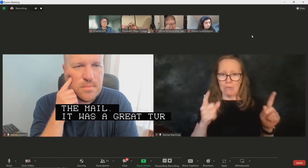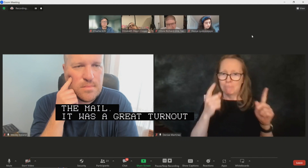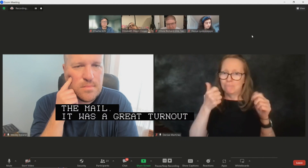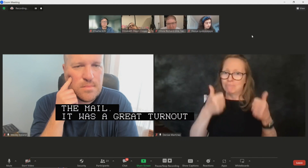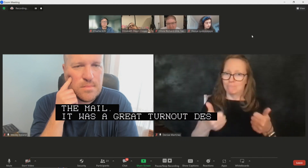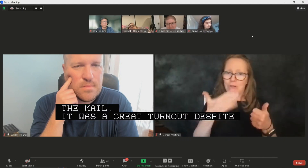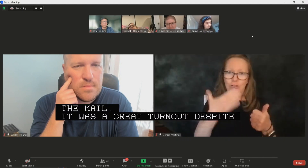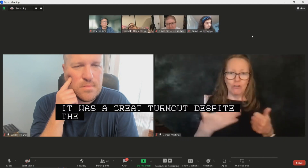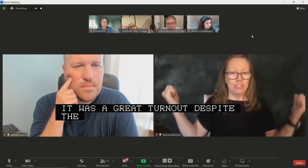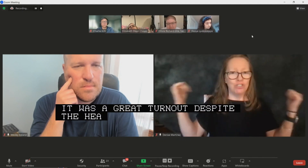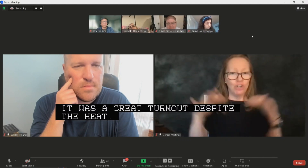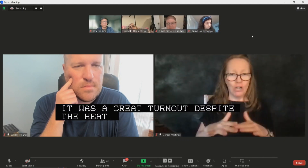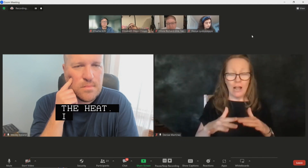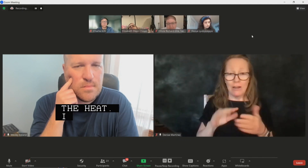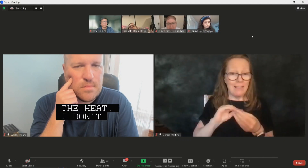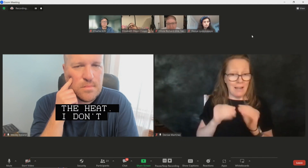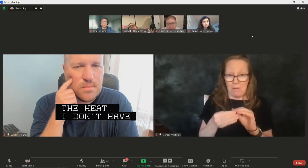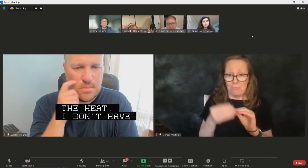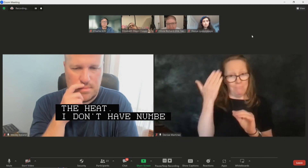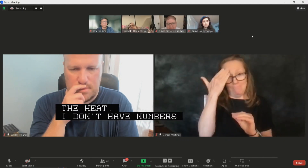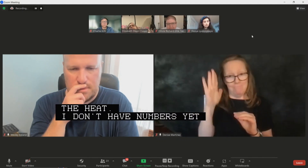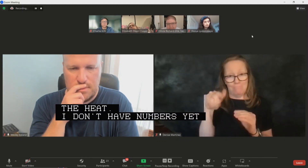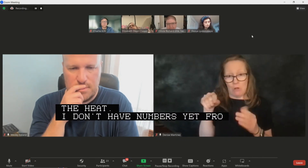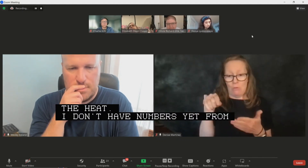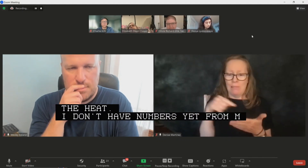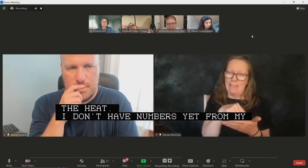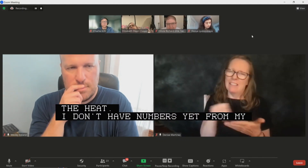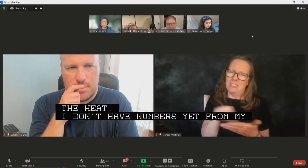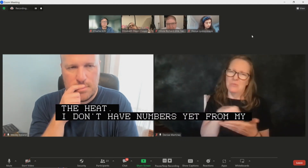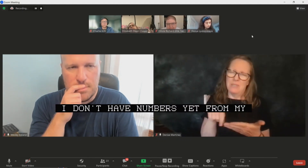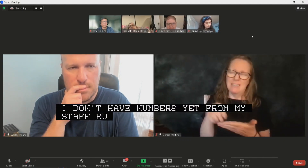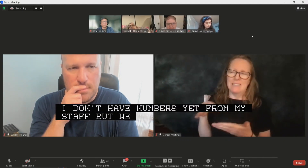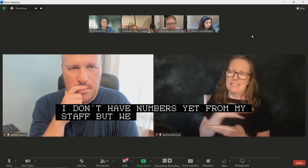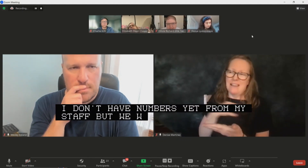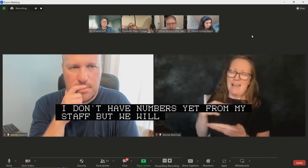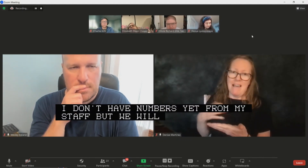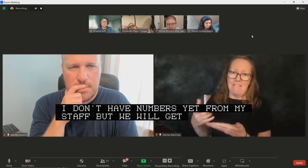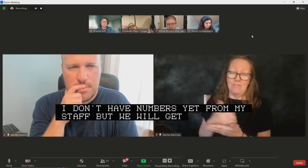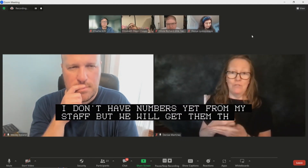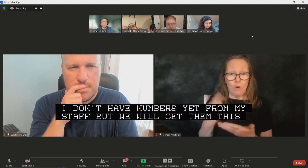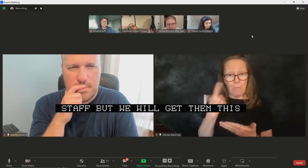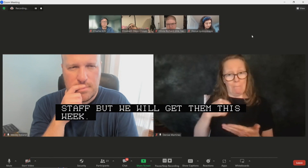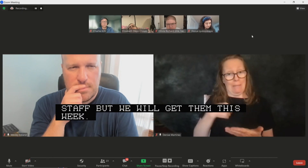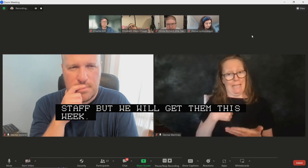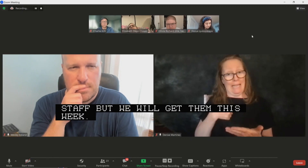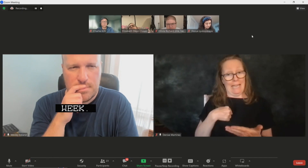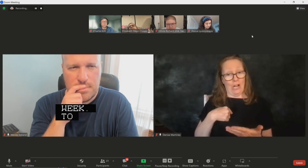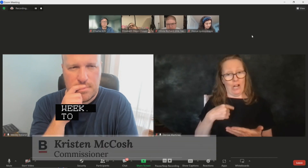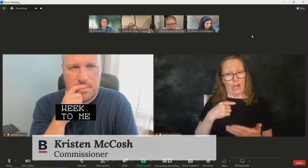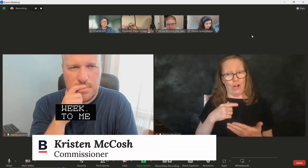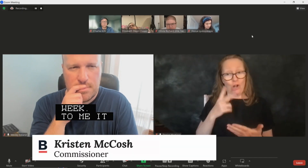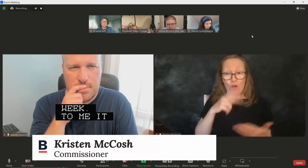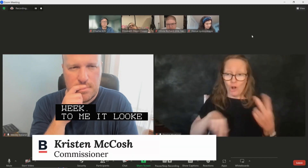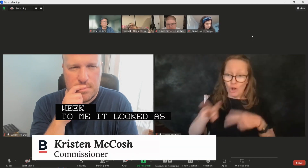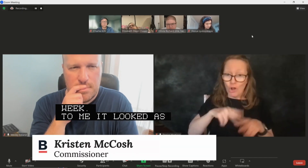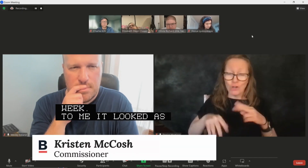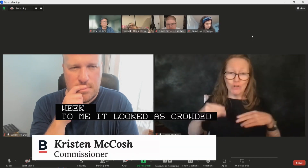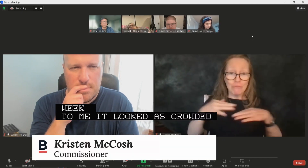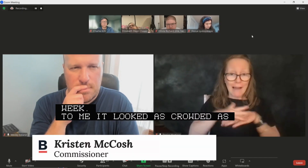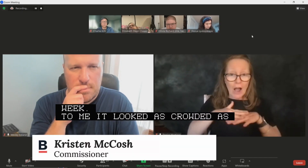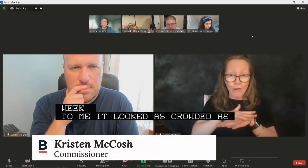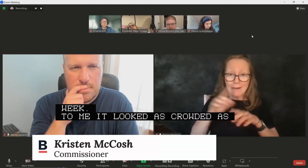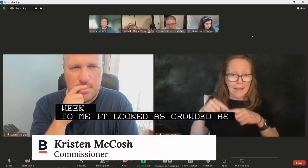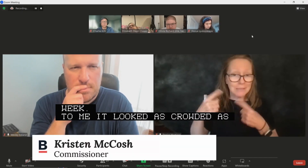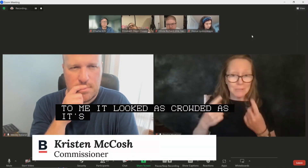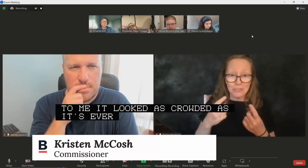staff, but we'll be getting them this week. To me, it looked as crowded as it's ever been, which is nice. So we also had over